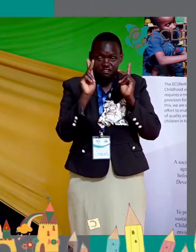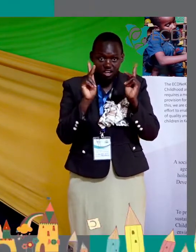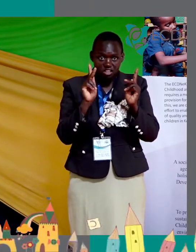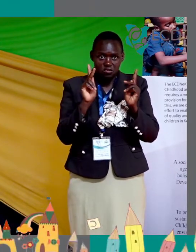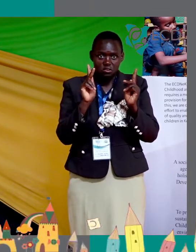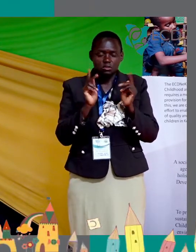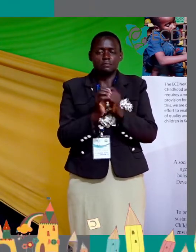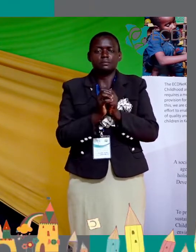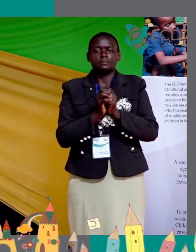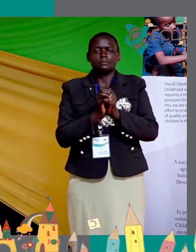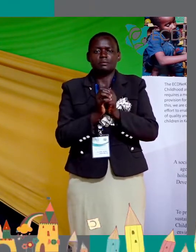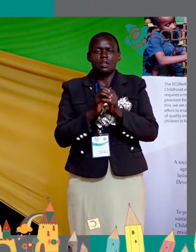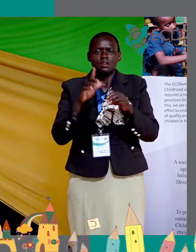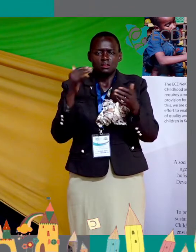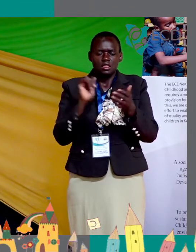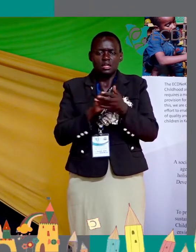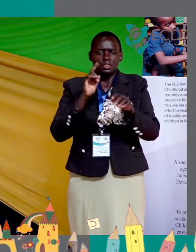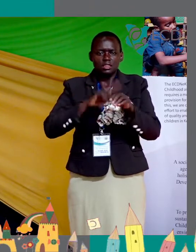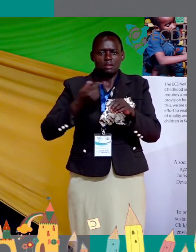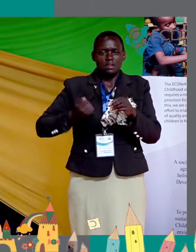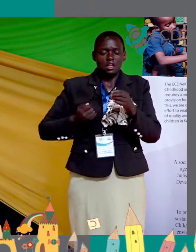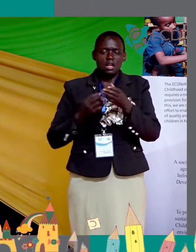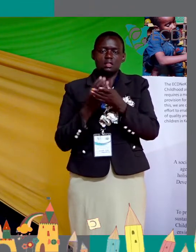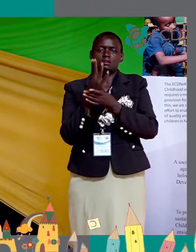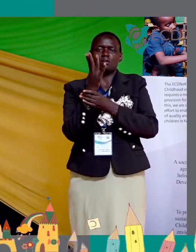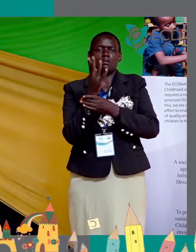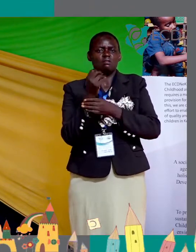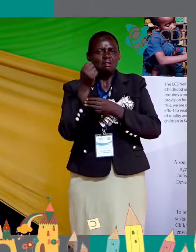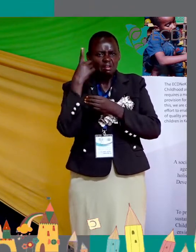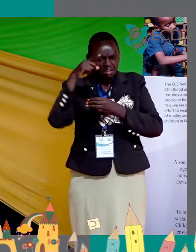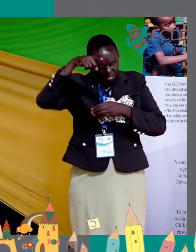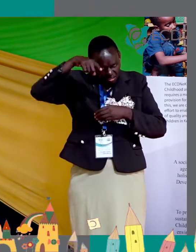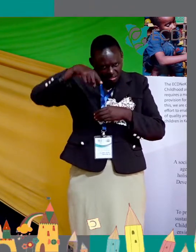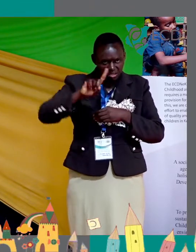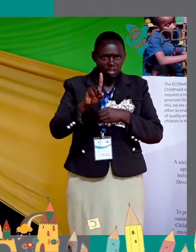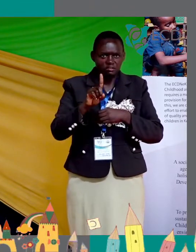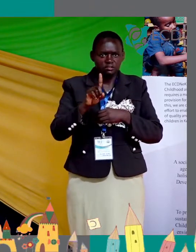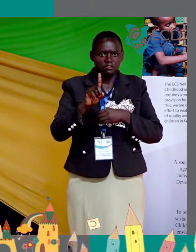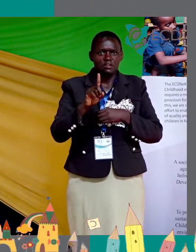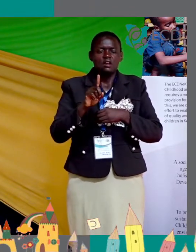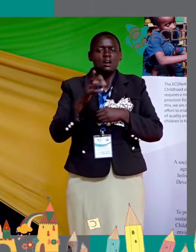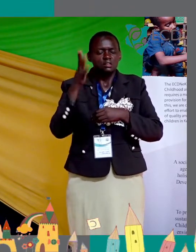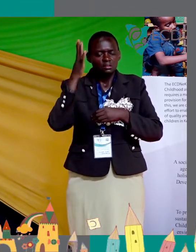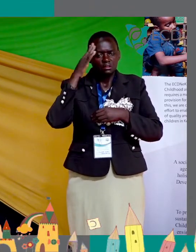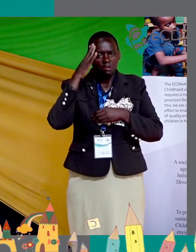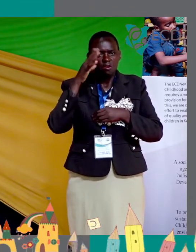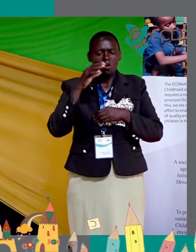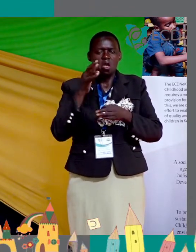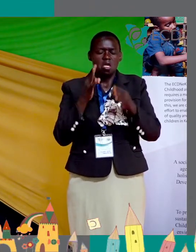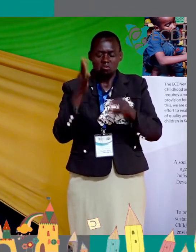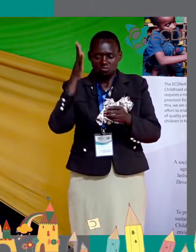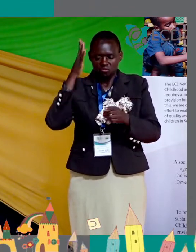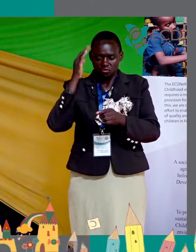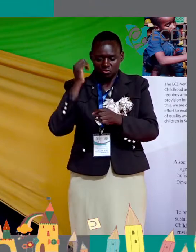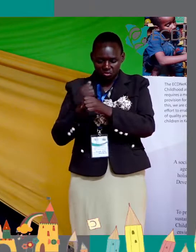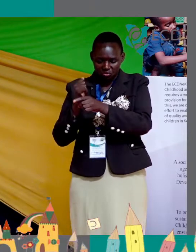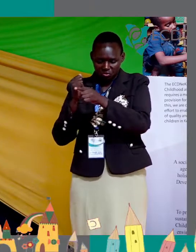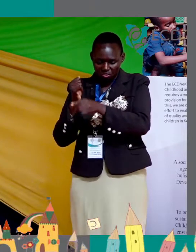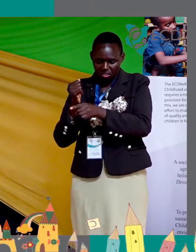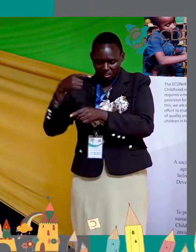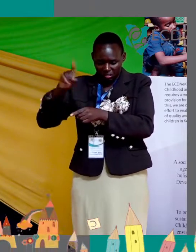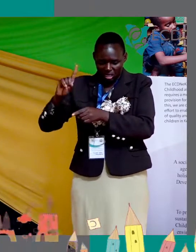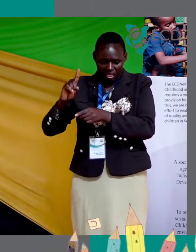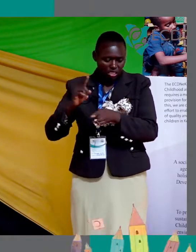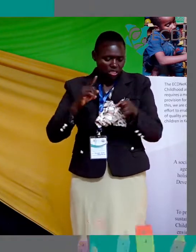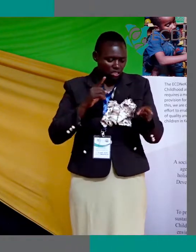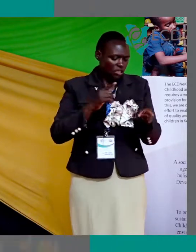successfully? So that as the girl is growing, she understands herself and knows that if I do do's and these are